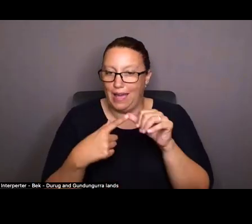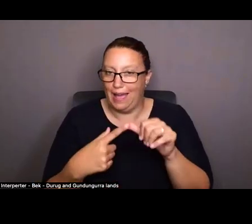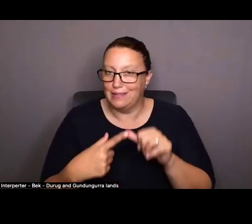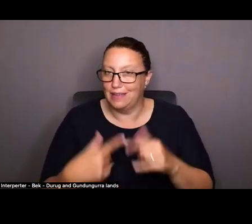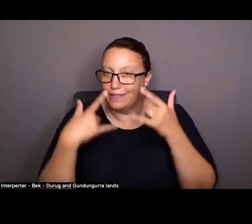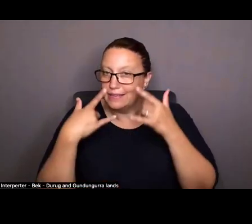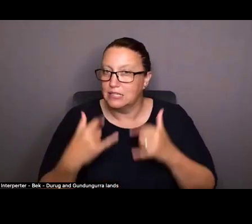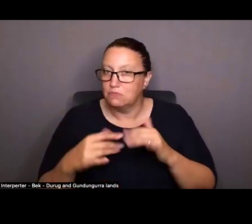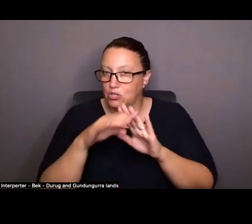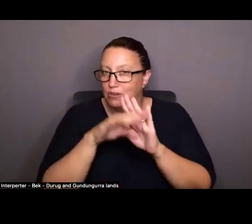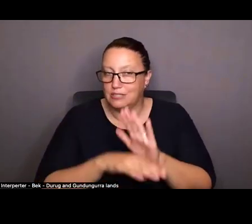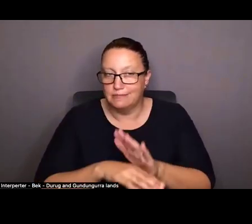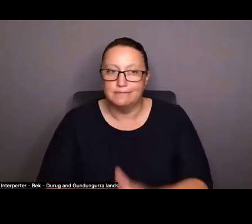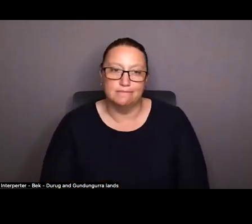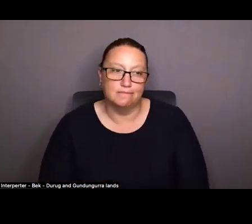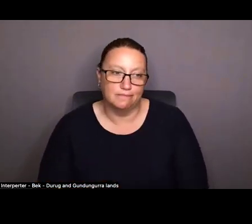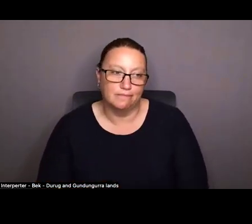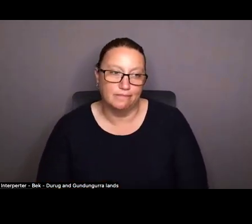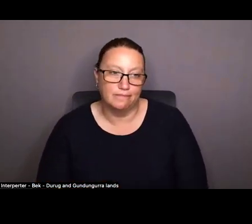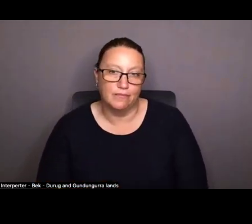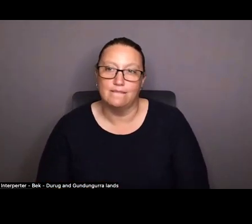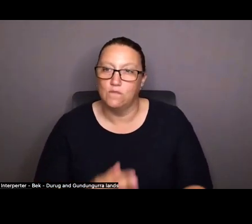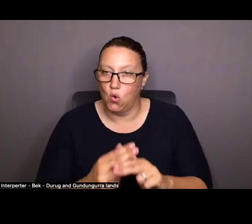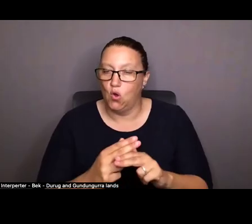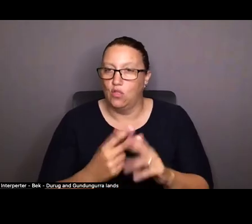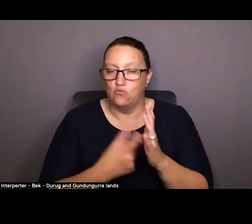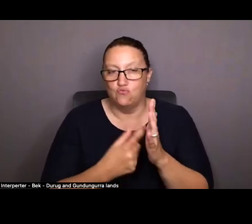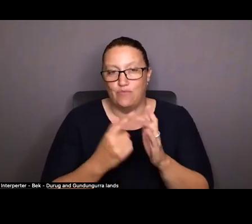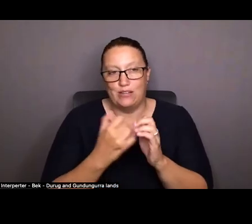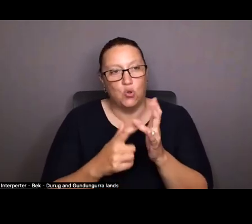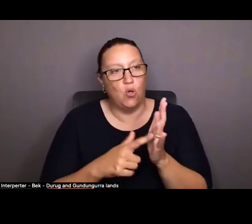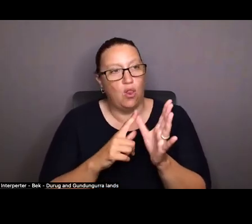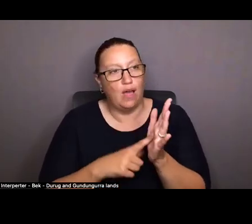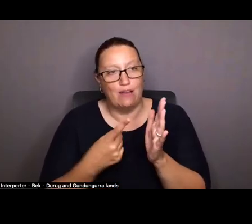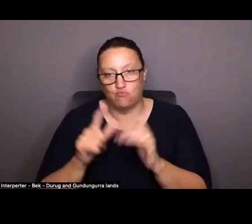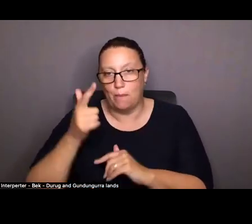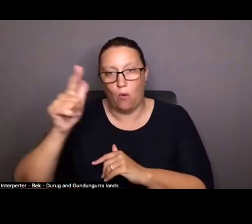that are related to the regional and remote arts sector in Australia.